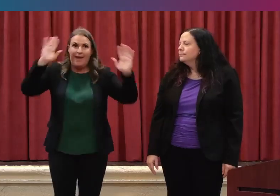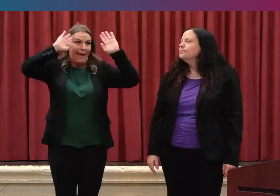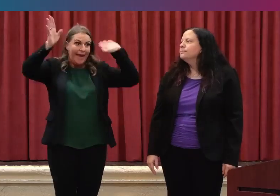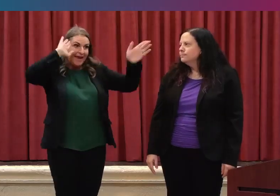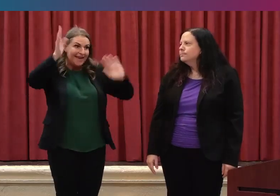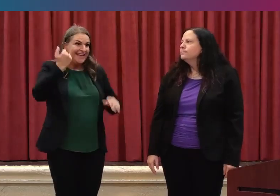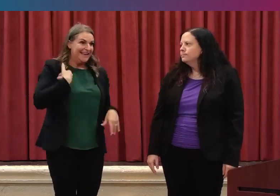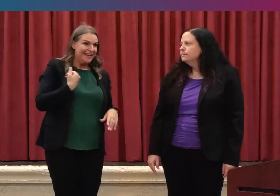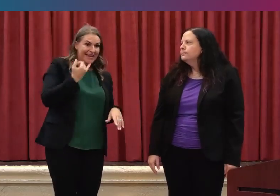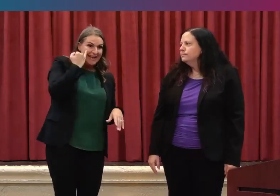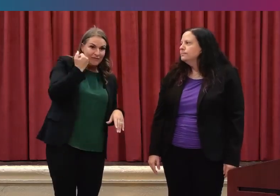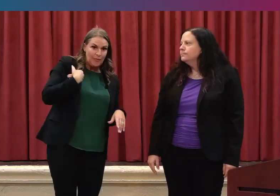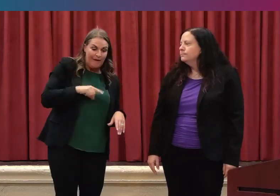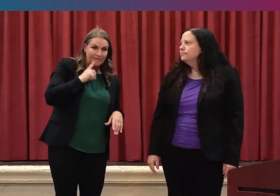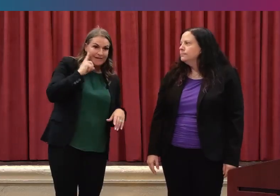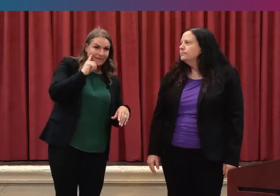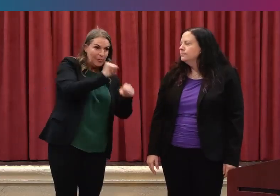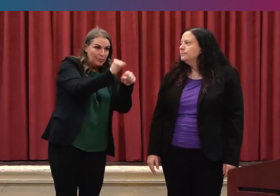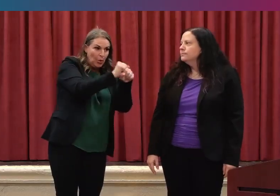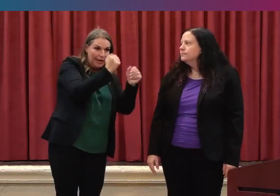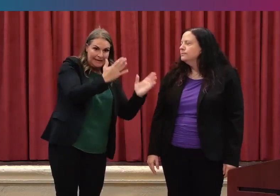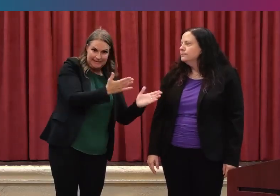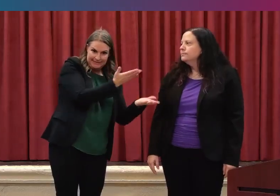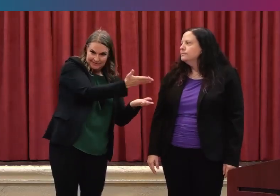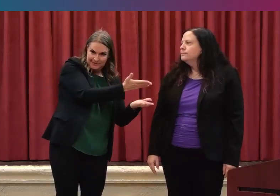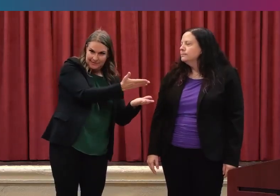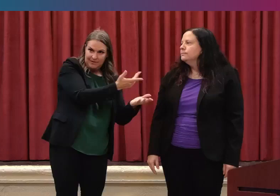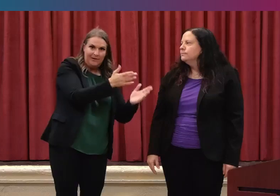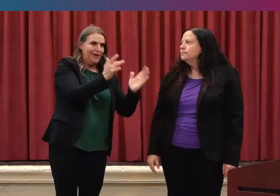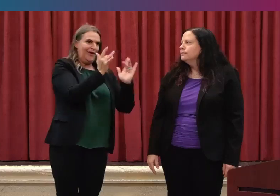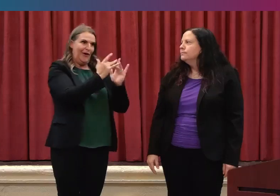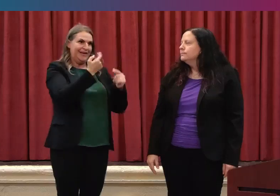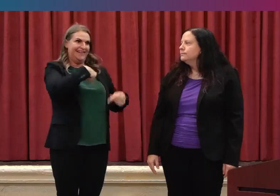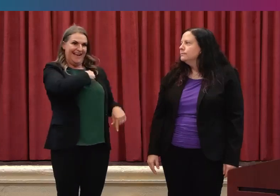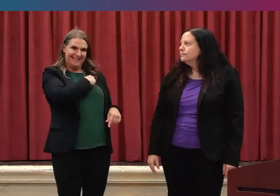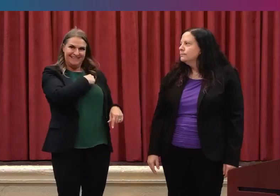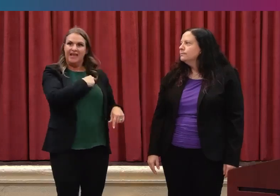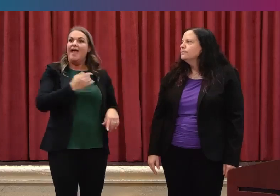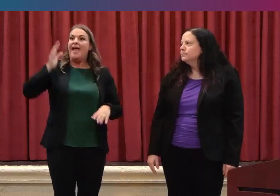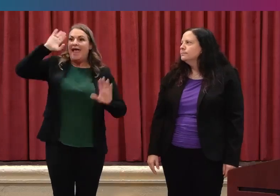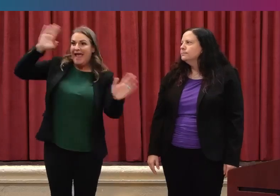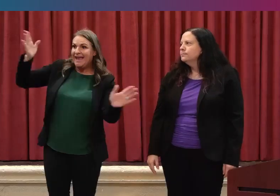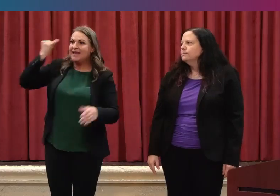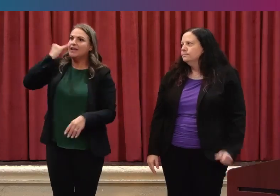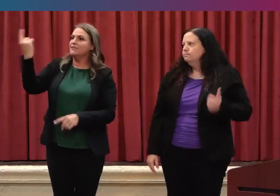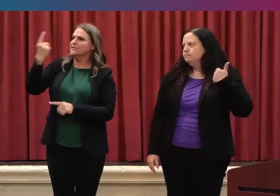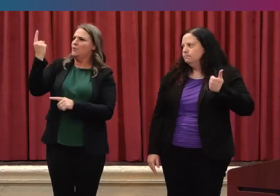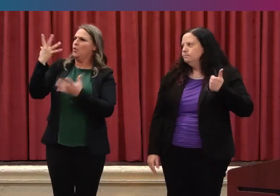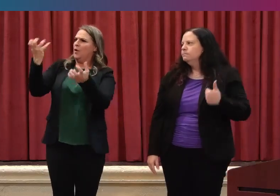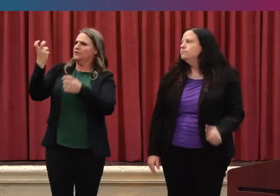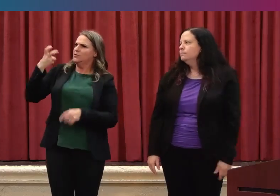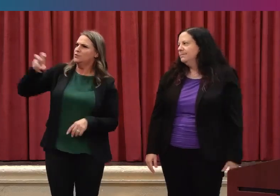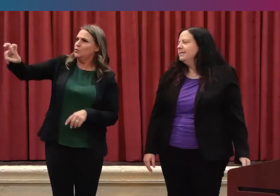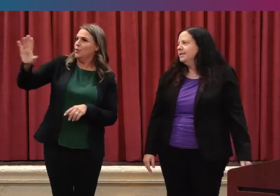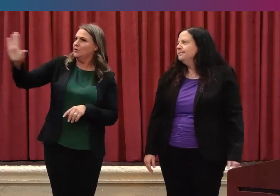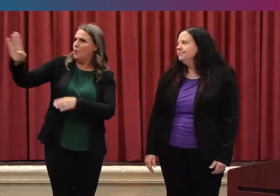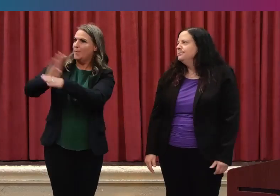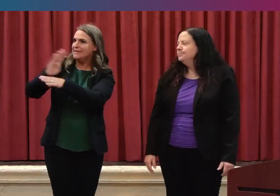We've tried to educate people to say, we are here. If you have deaf employees, please contact us. Or